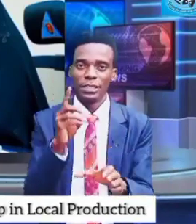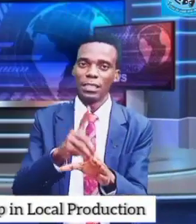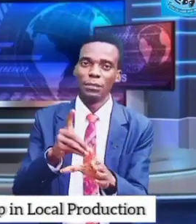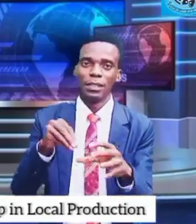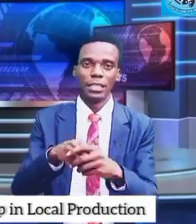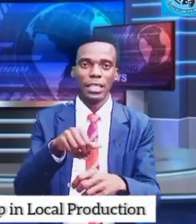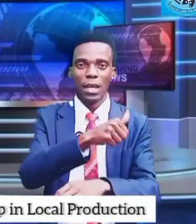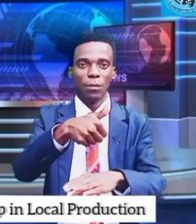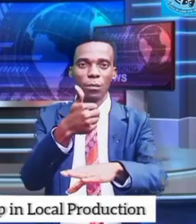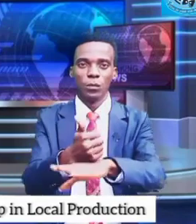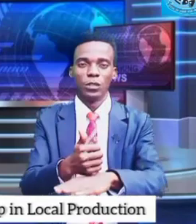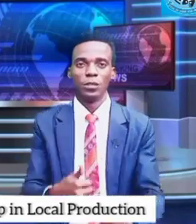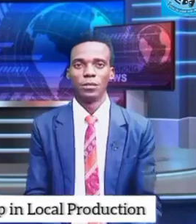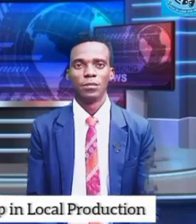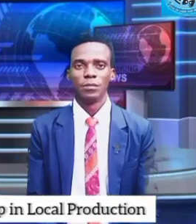Abuja.